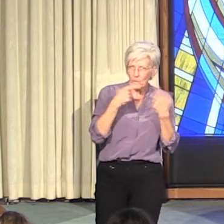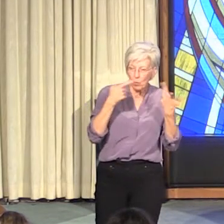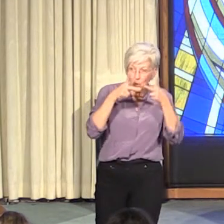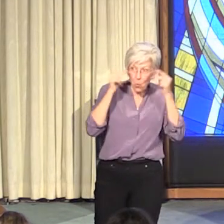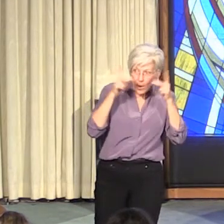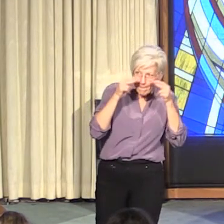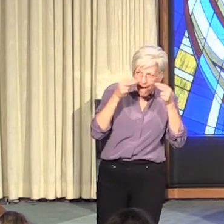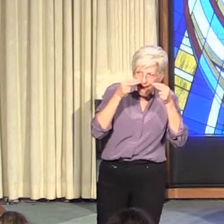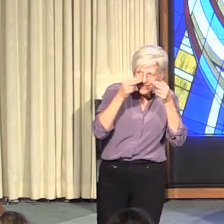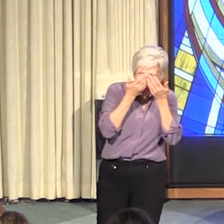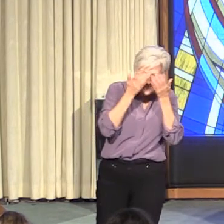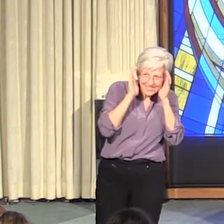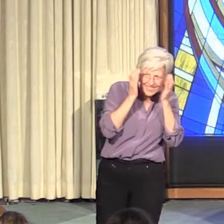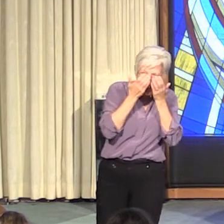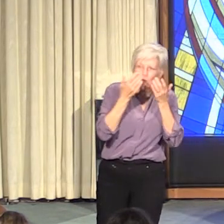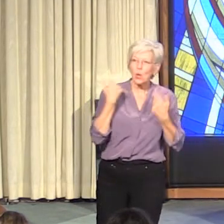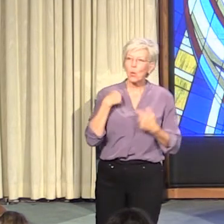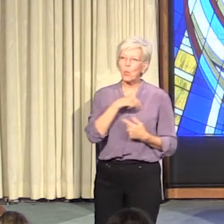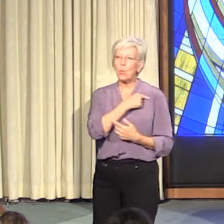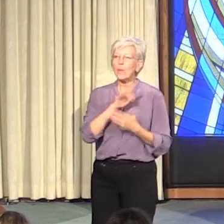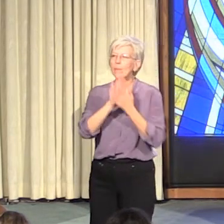we become something else.